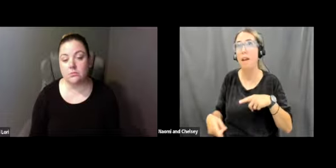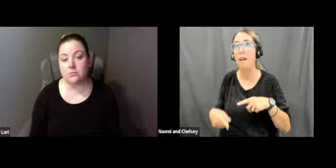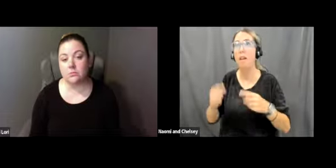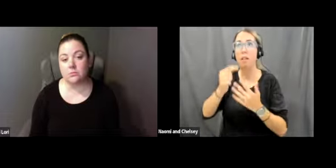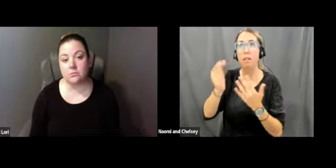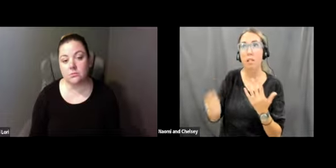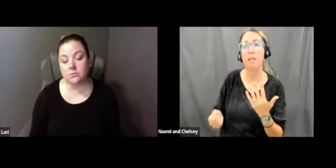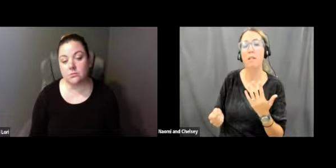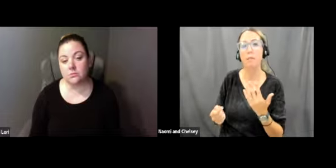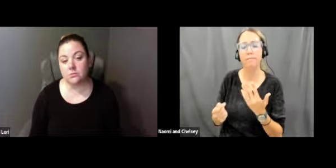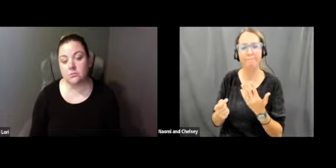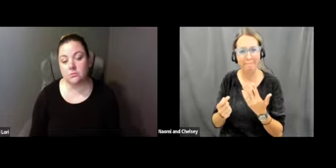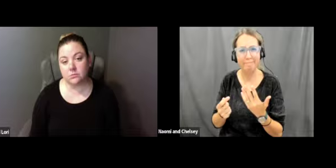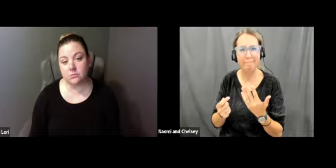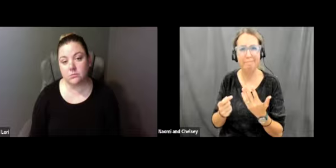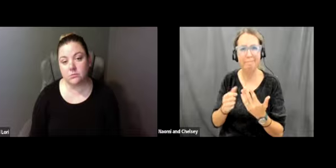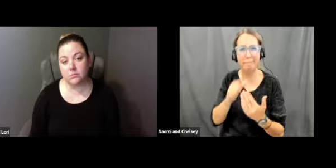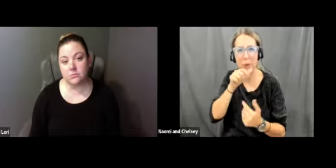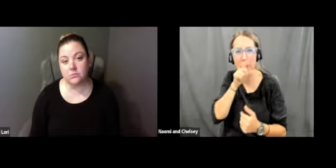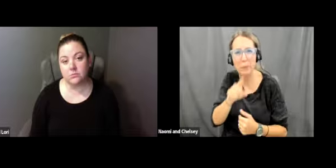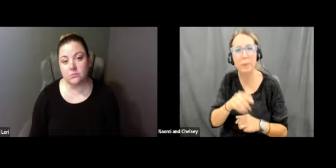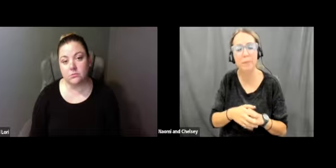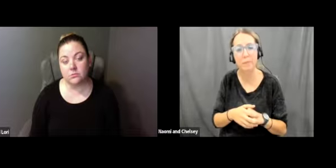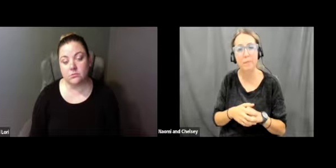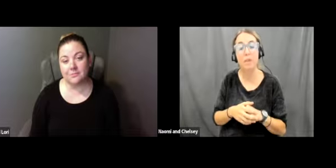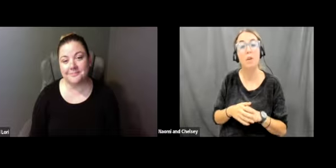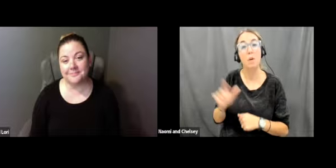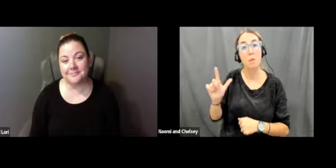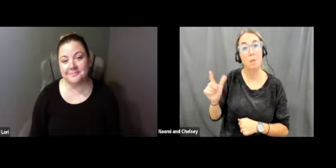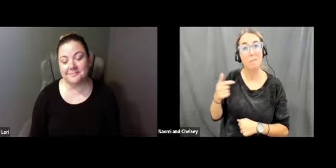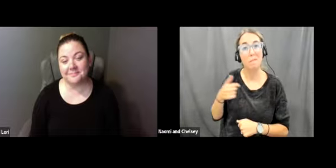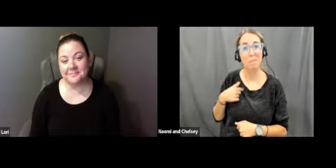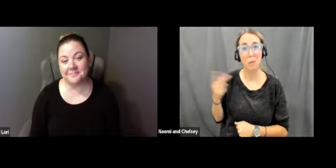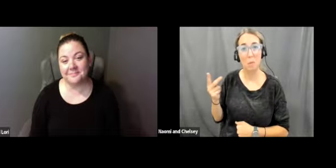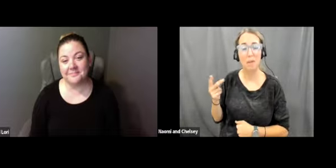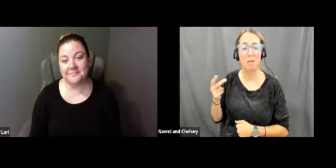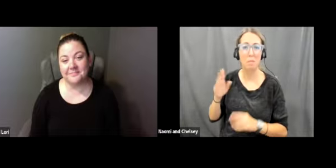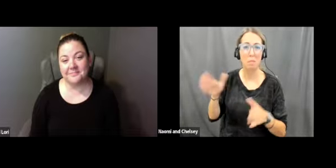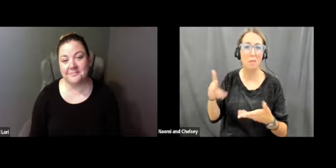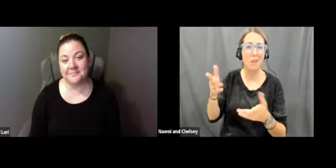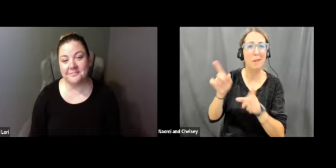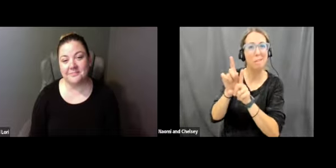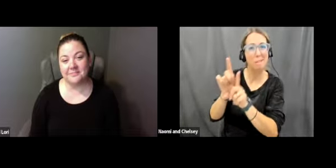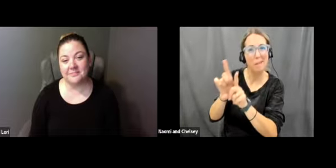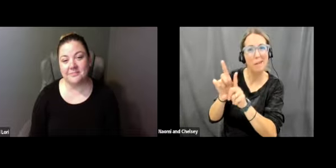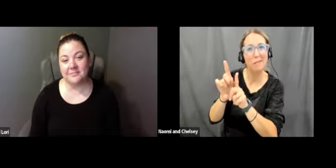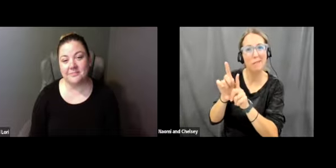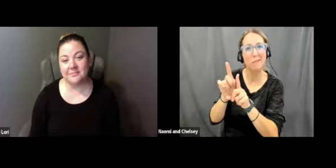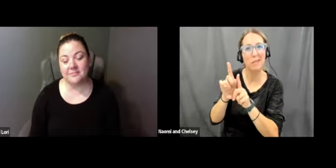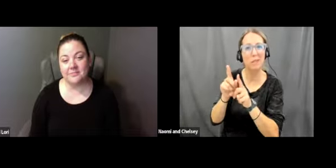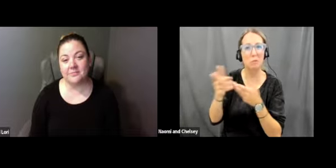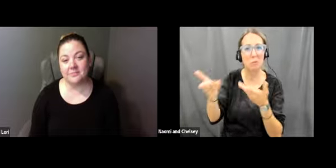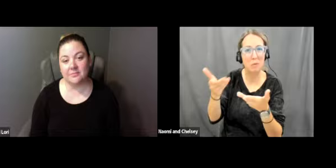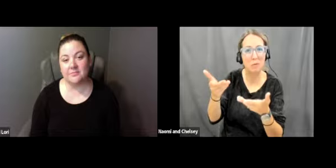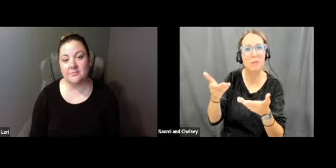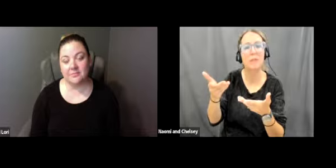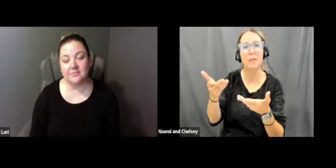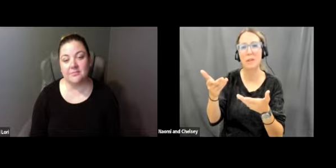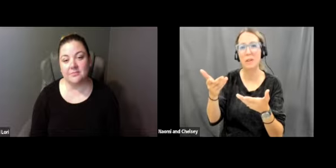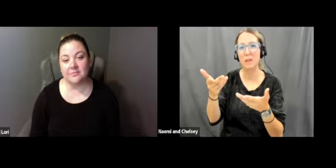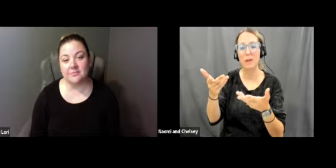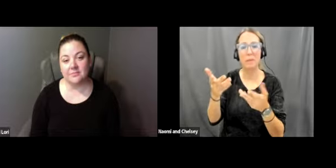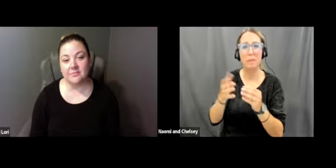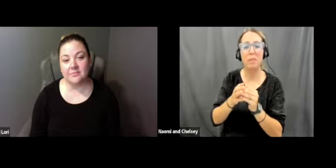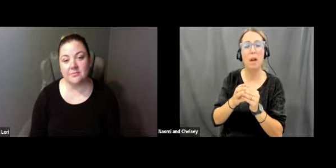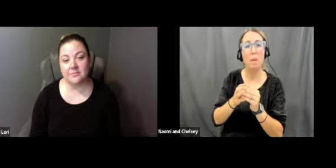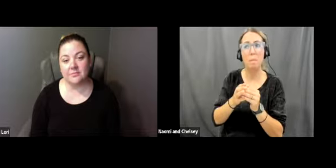website, where we kind of invite people just to be comfortable in who they are,